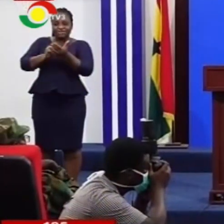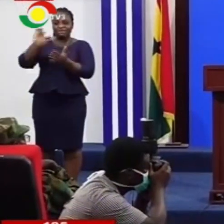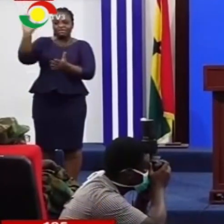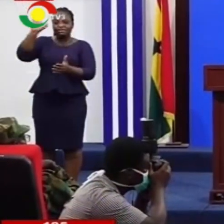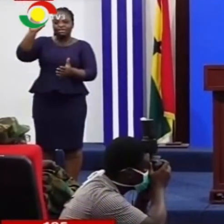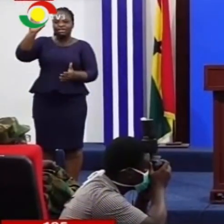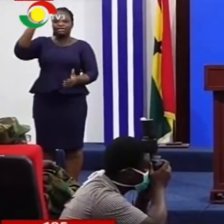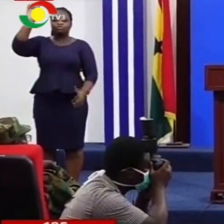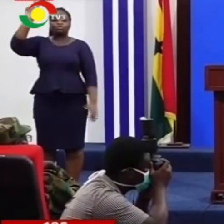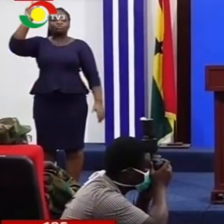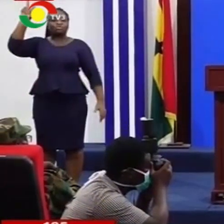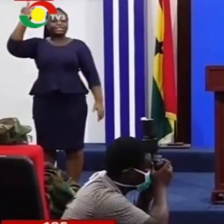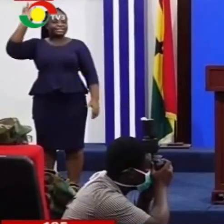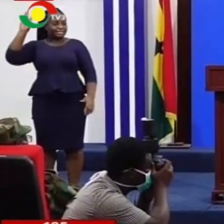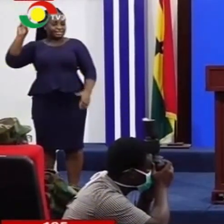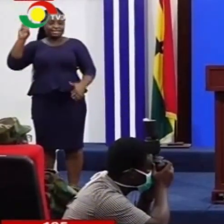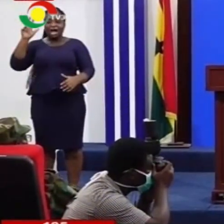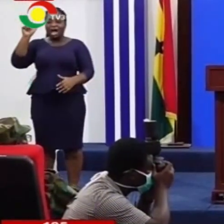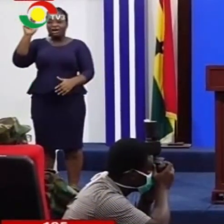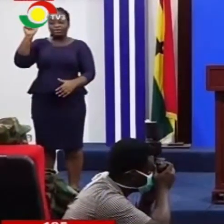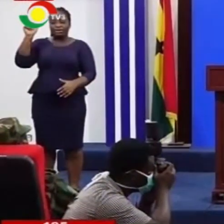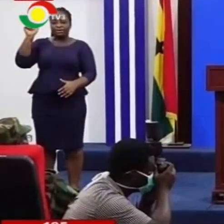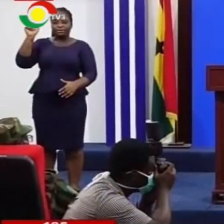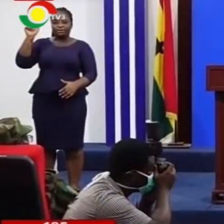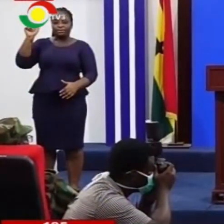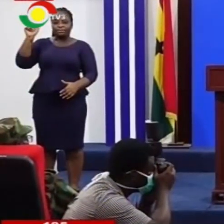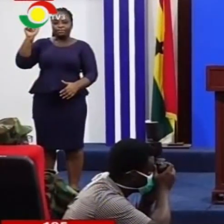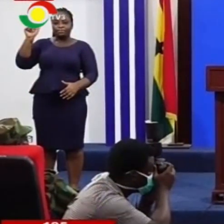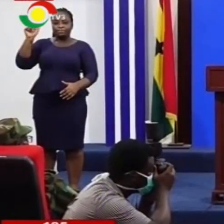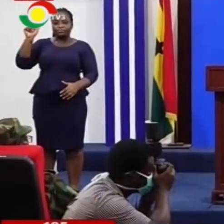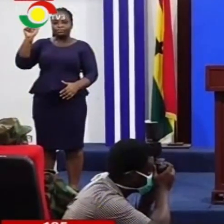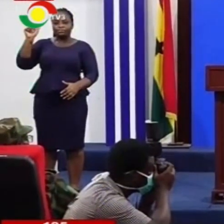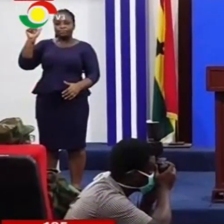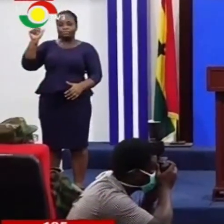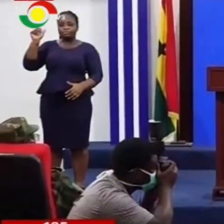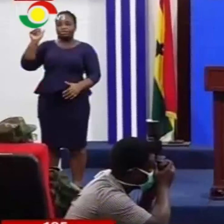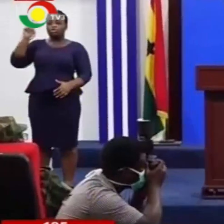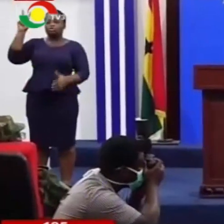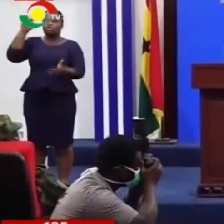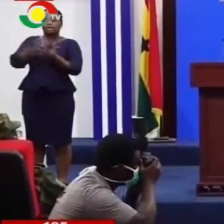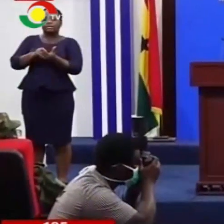7,526. In Greater Accra region, persons with disability,